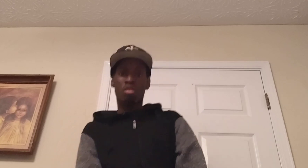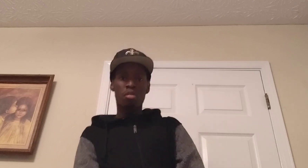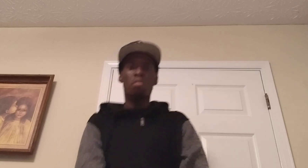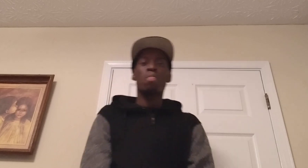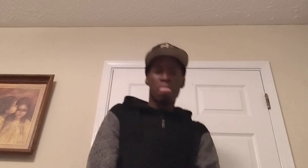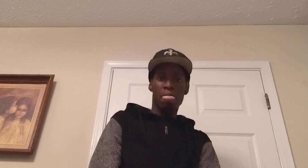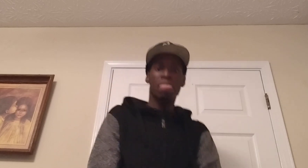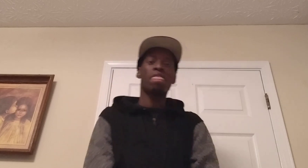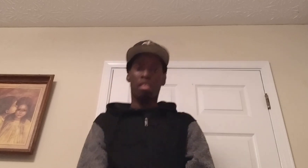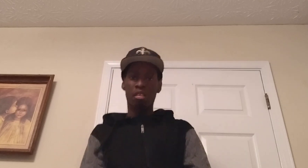sexy.